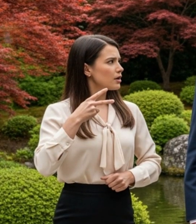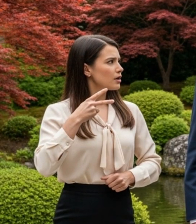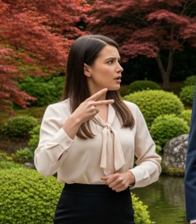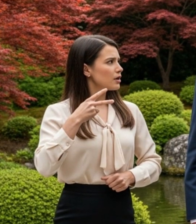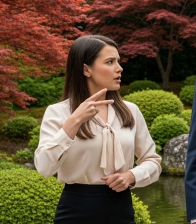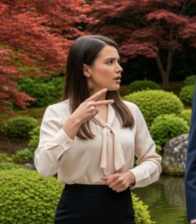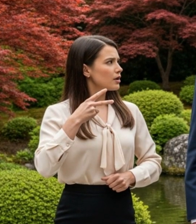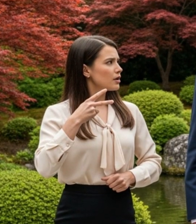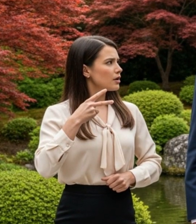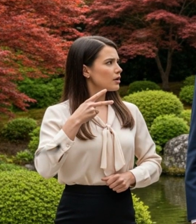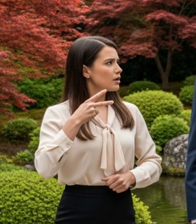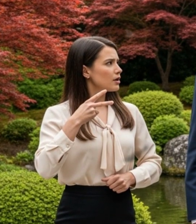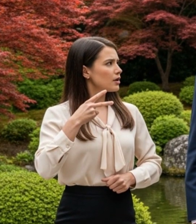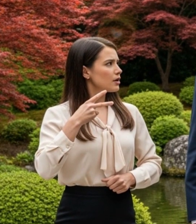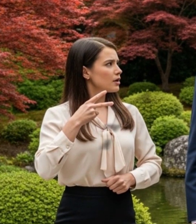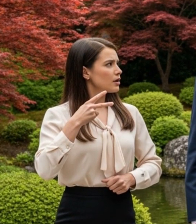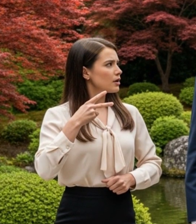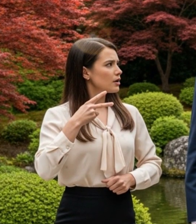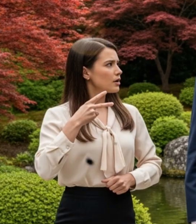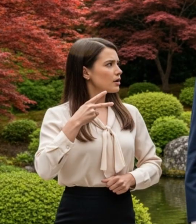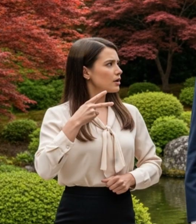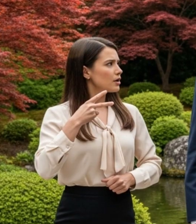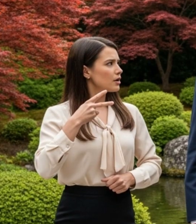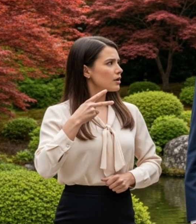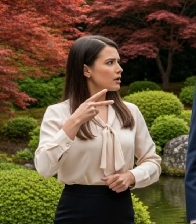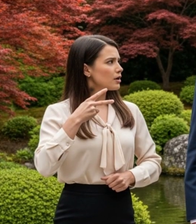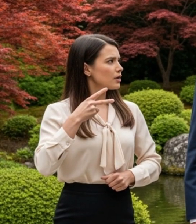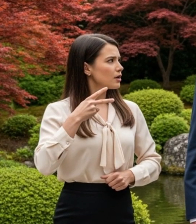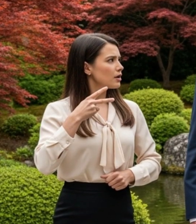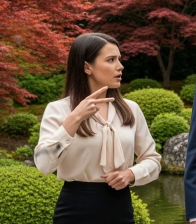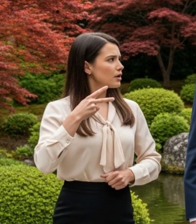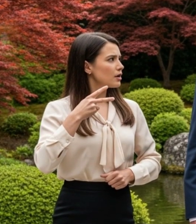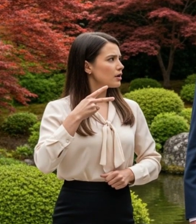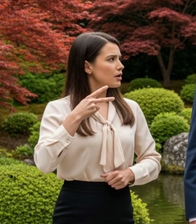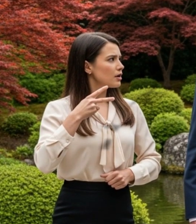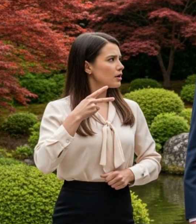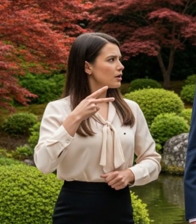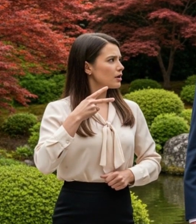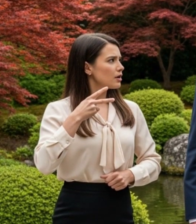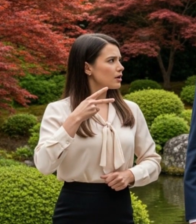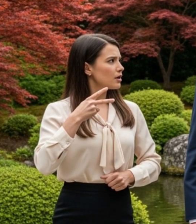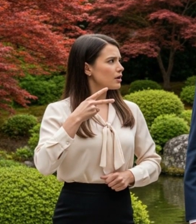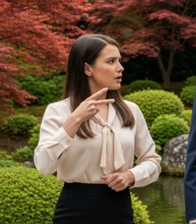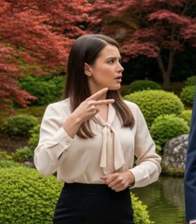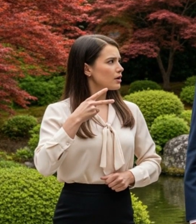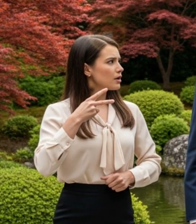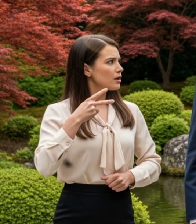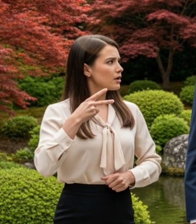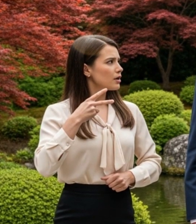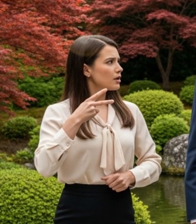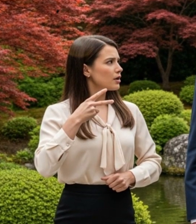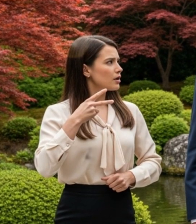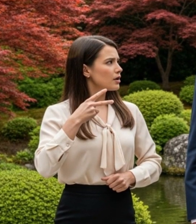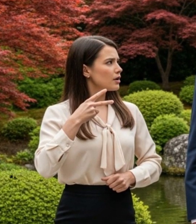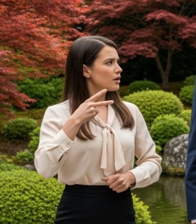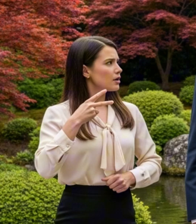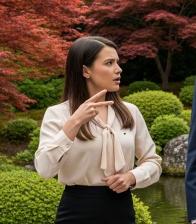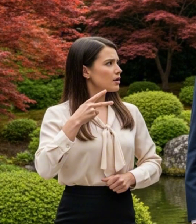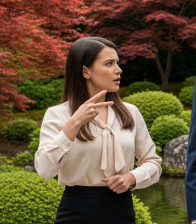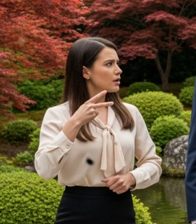coming," Marcus Thorne said, rising. "Please sit." His tone was professional. "I owe